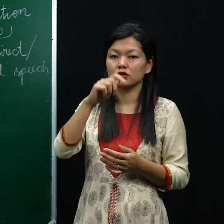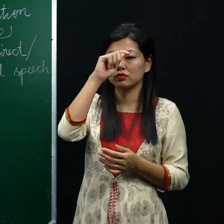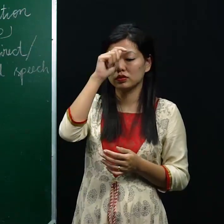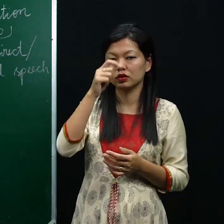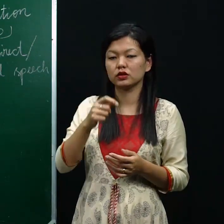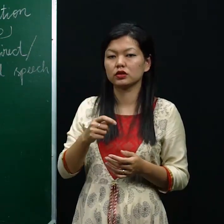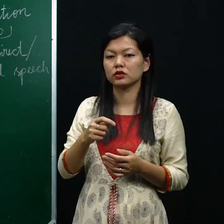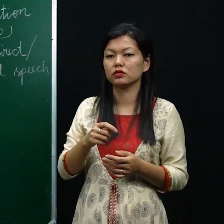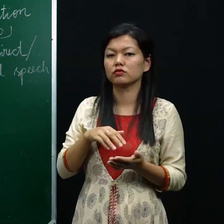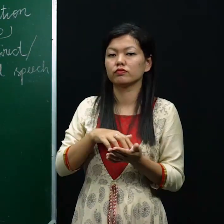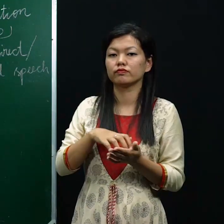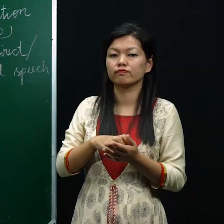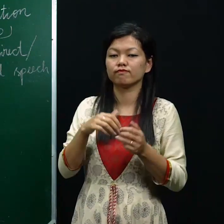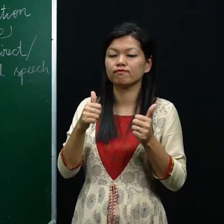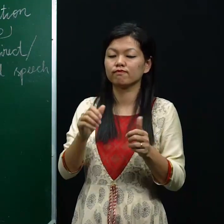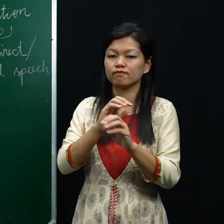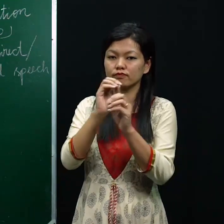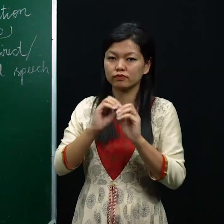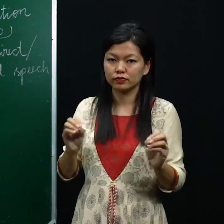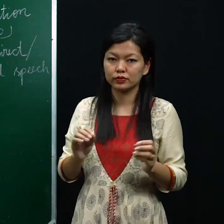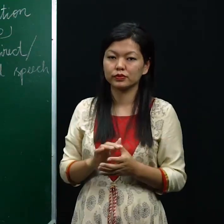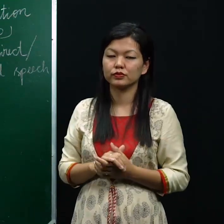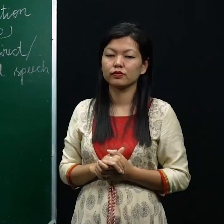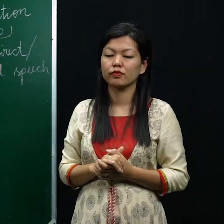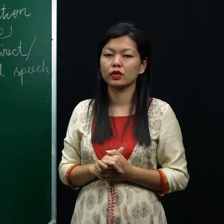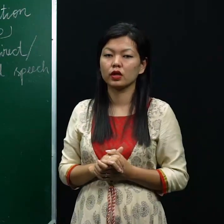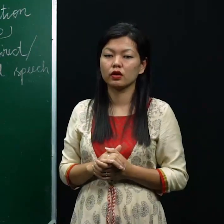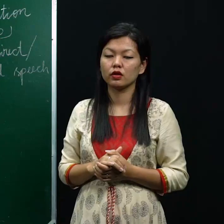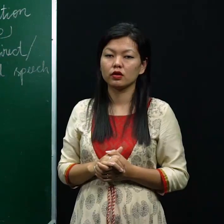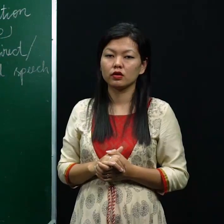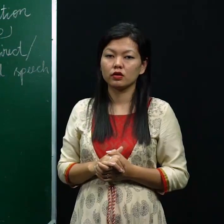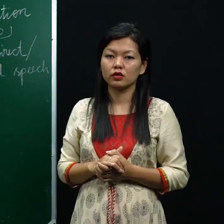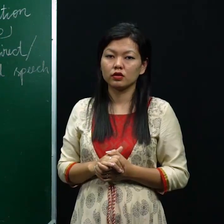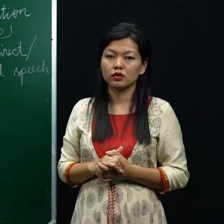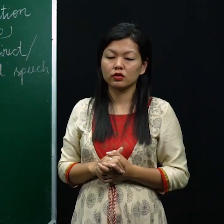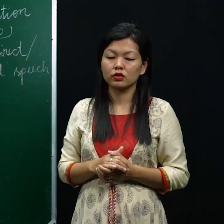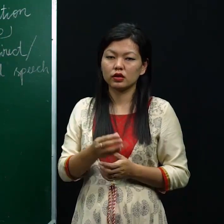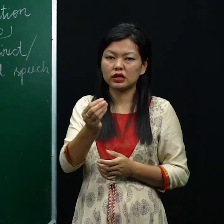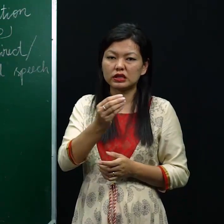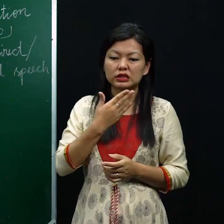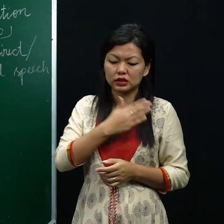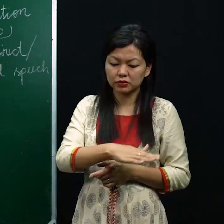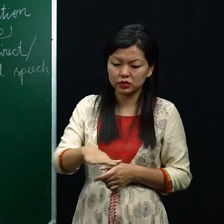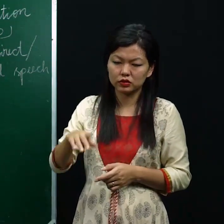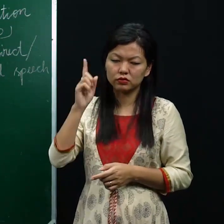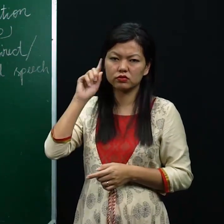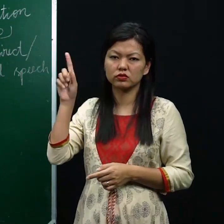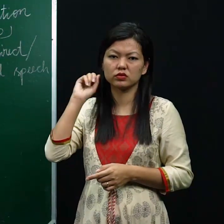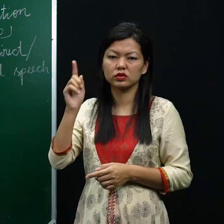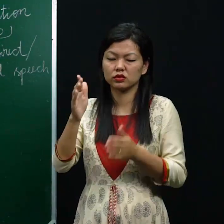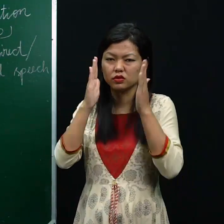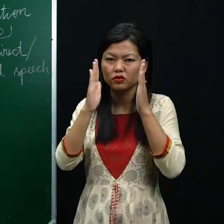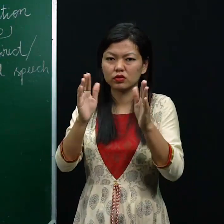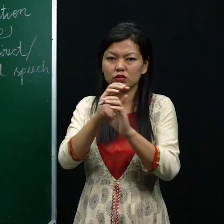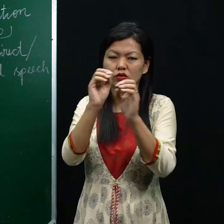important in grammar because once you get all the answers correctly in your exercises that is given to you by your teachers or you can find from different